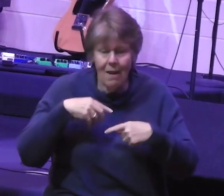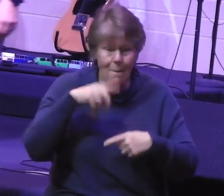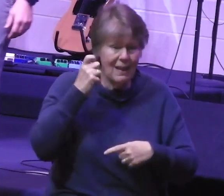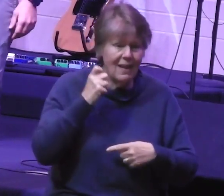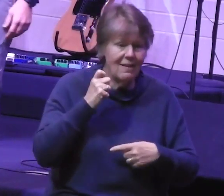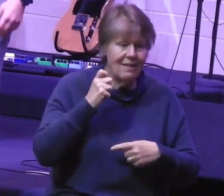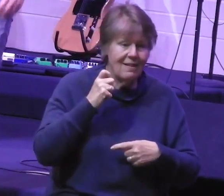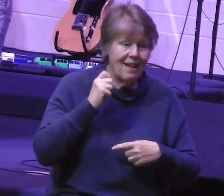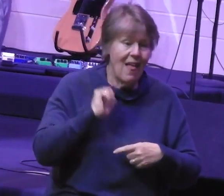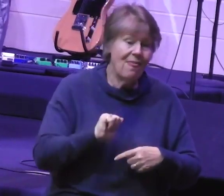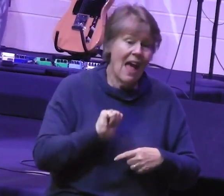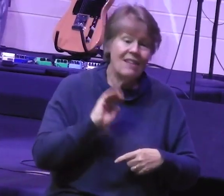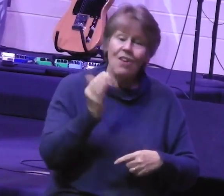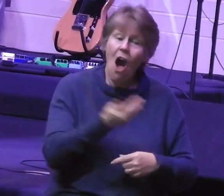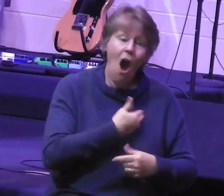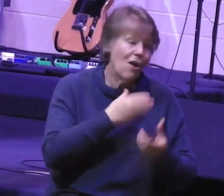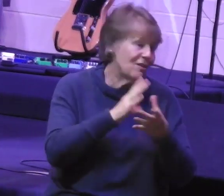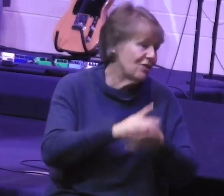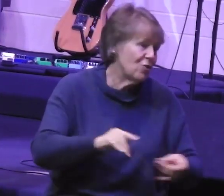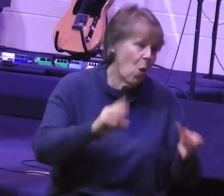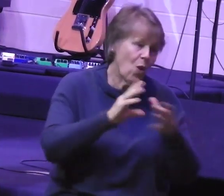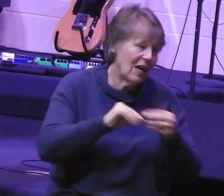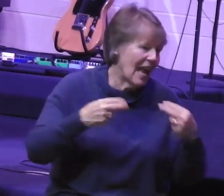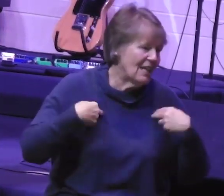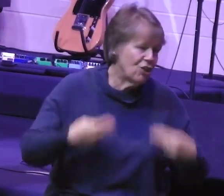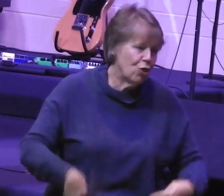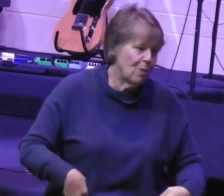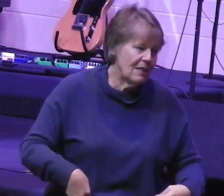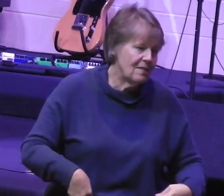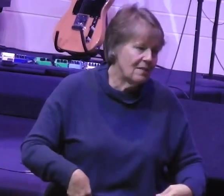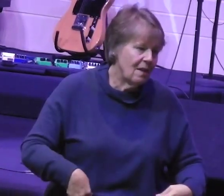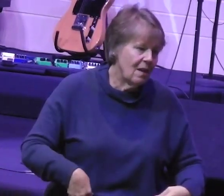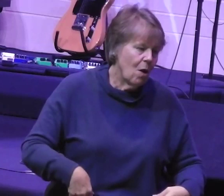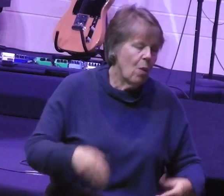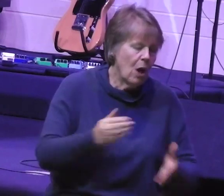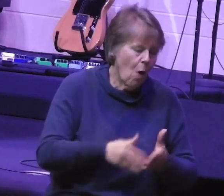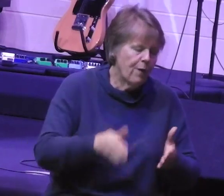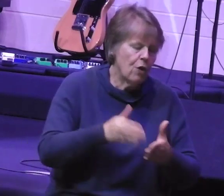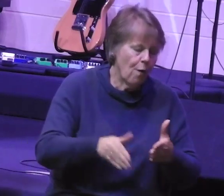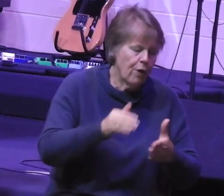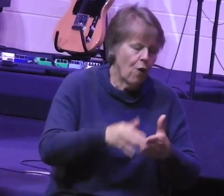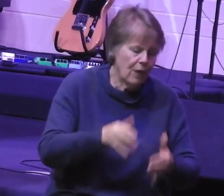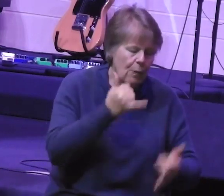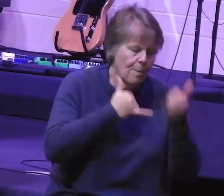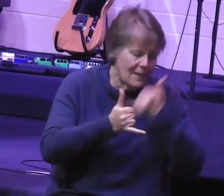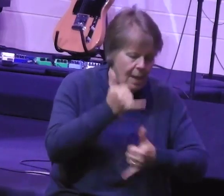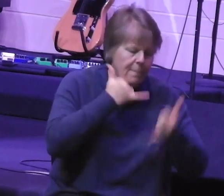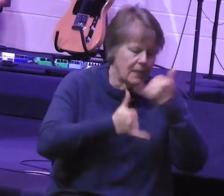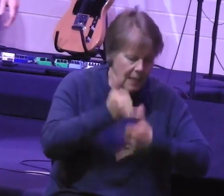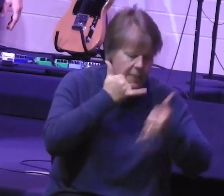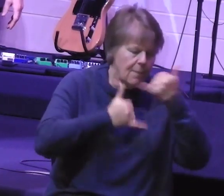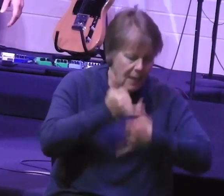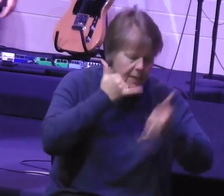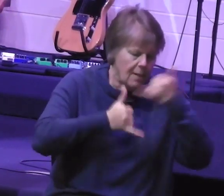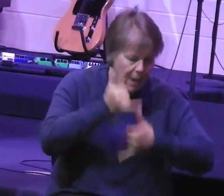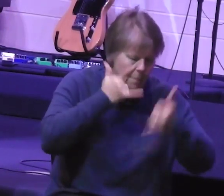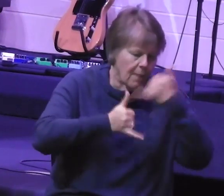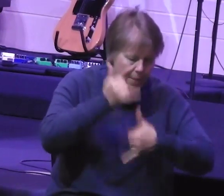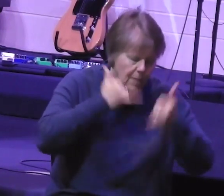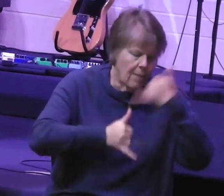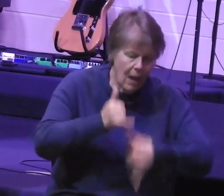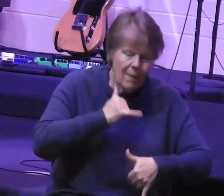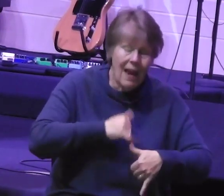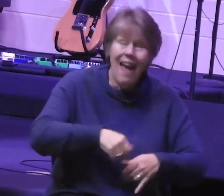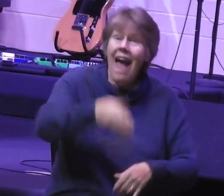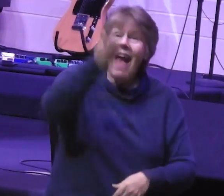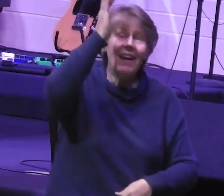of humanity, is we mess up time and time and time and time and time again. And God has said, I don't care what happens, you can know